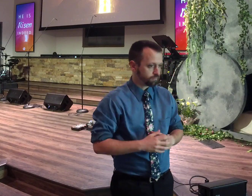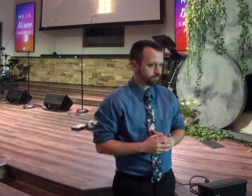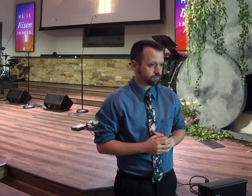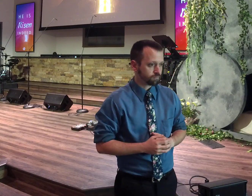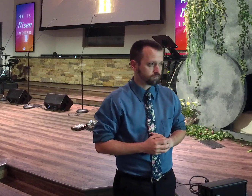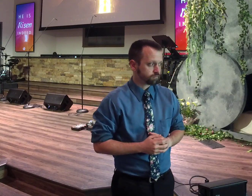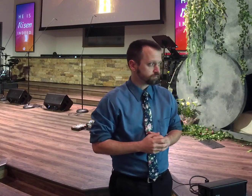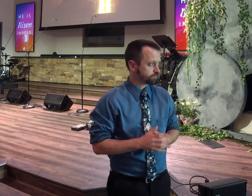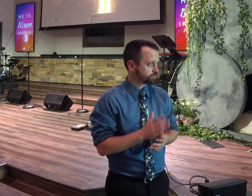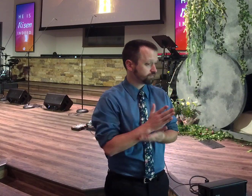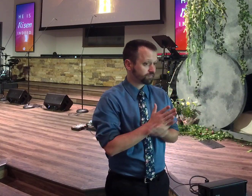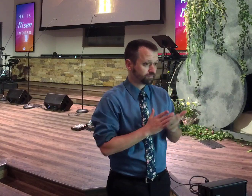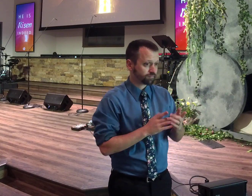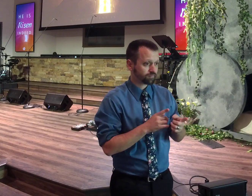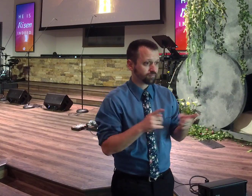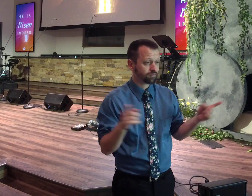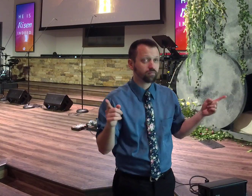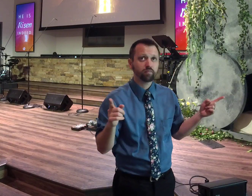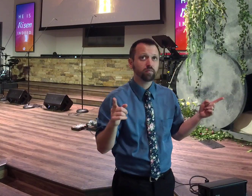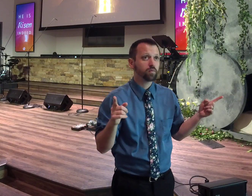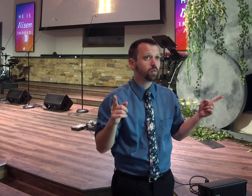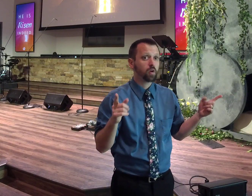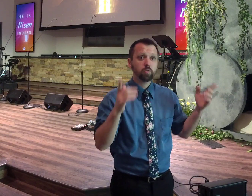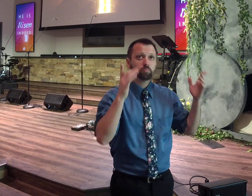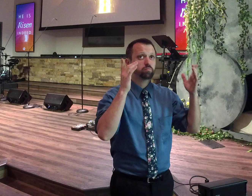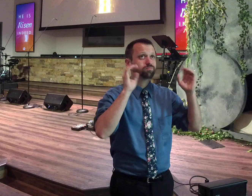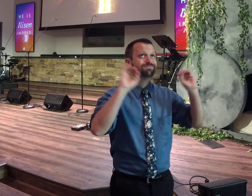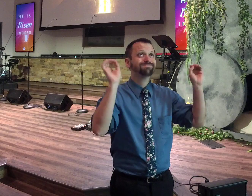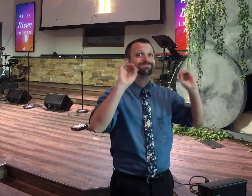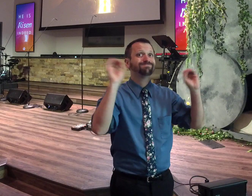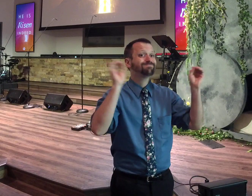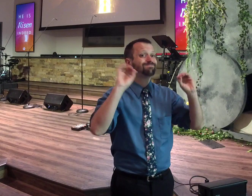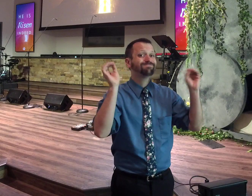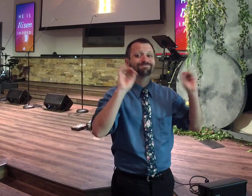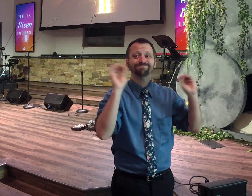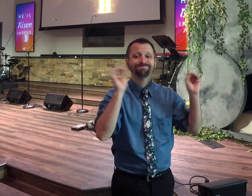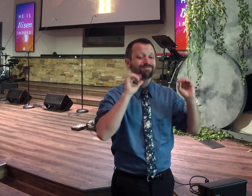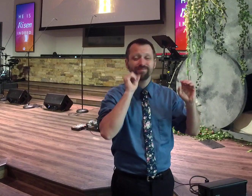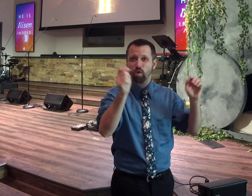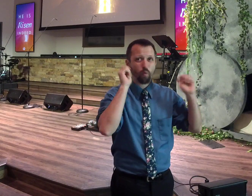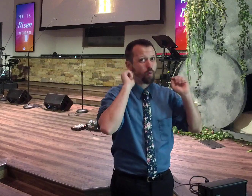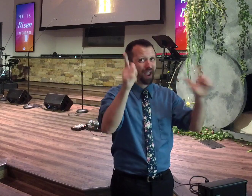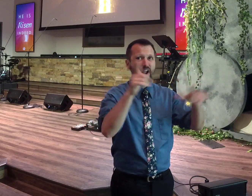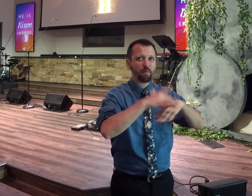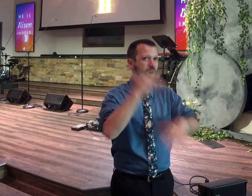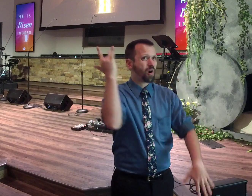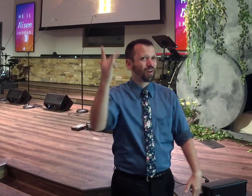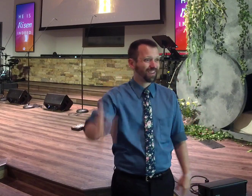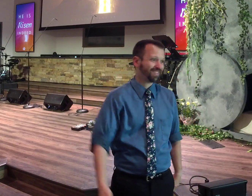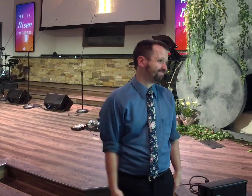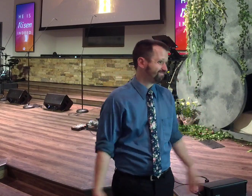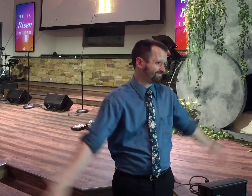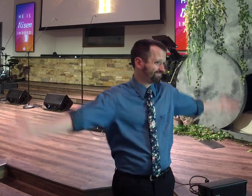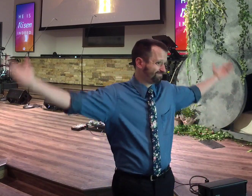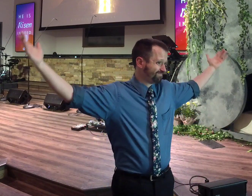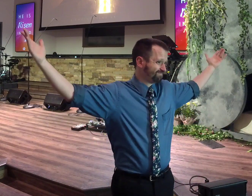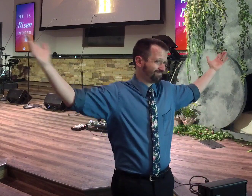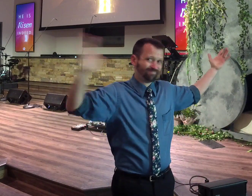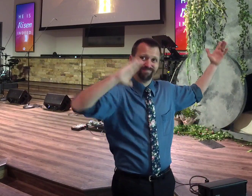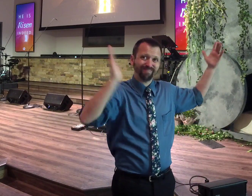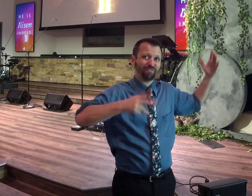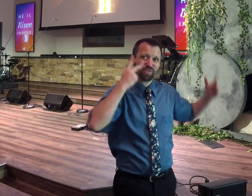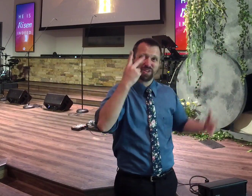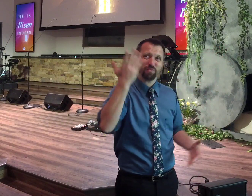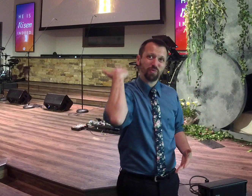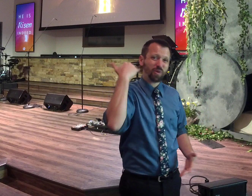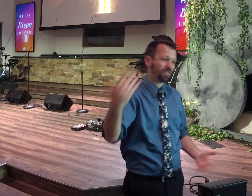And some of you right now are thinking, nothing is coming to me because I don't wake up early enough to see the sunrise. That's